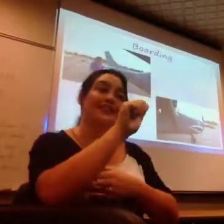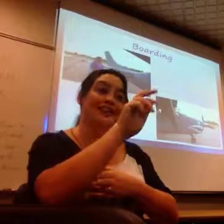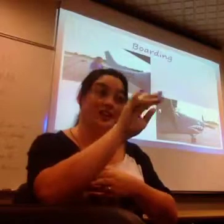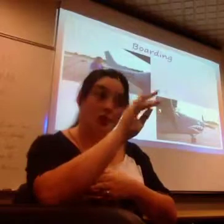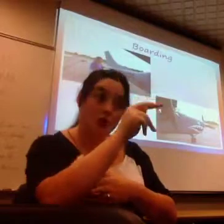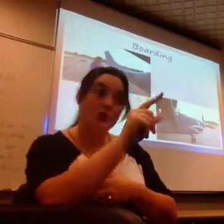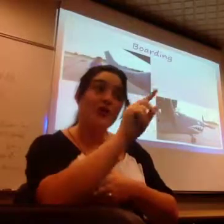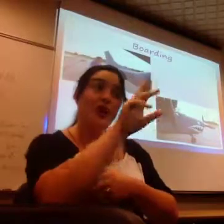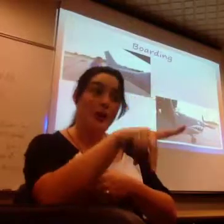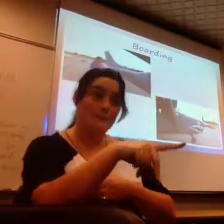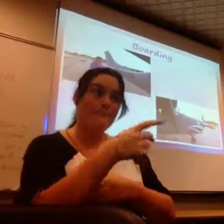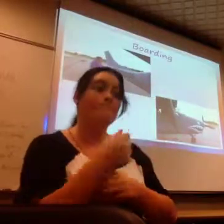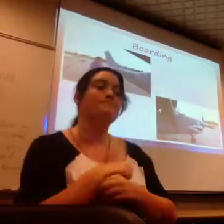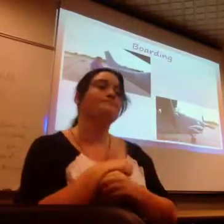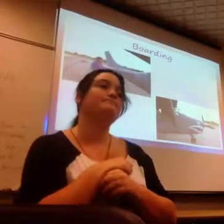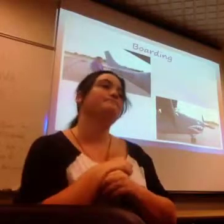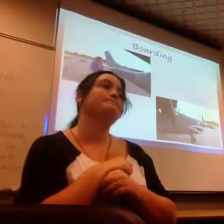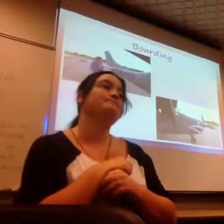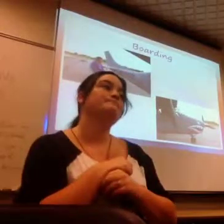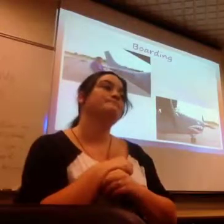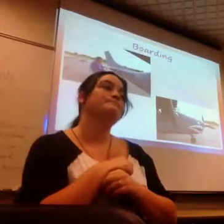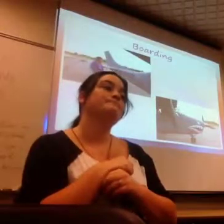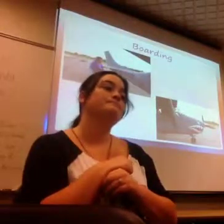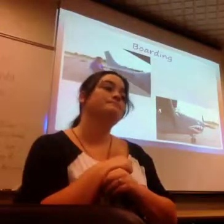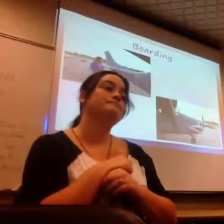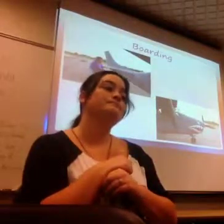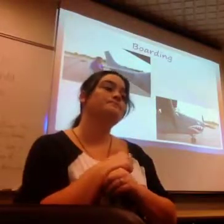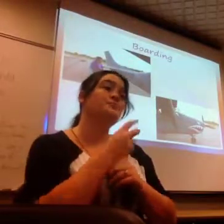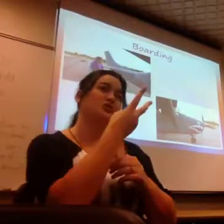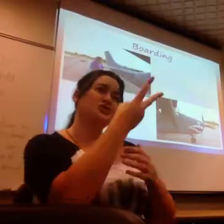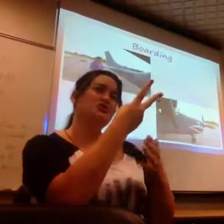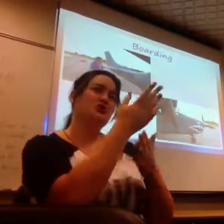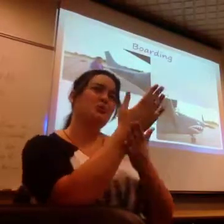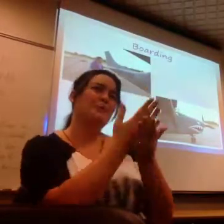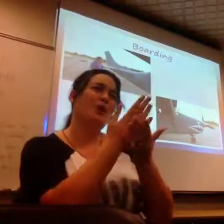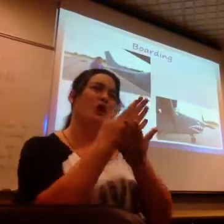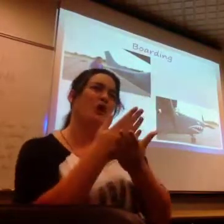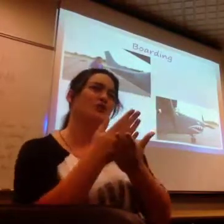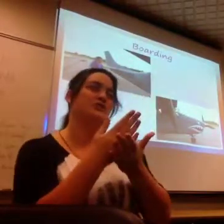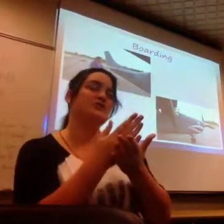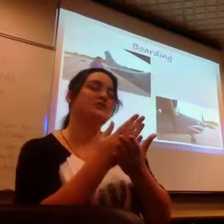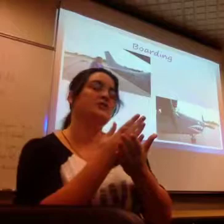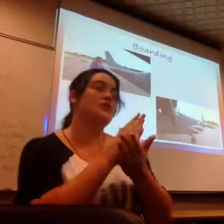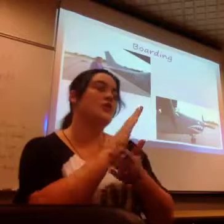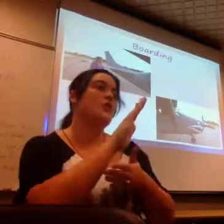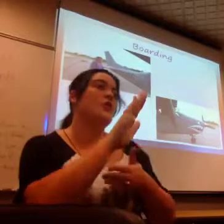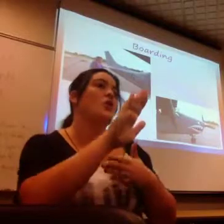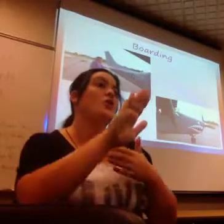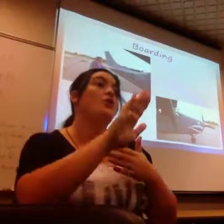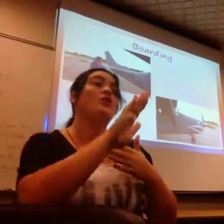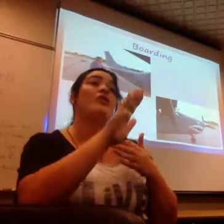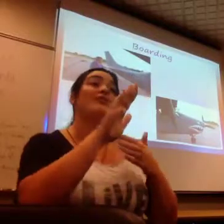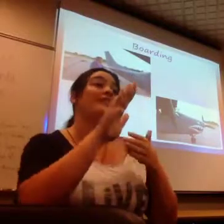And then you'll board. There are two parts in the whole experience that I got extremely, extremely nervous.